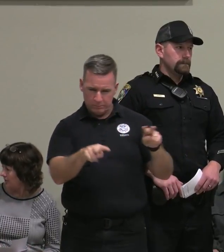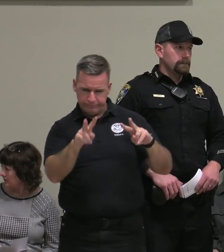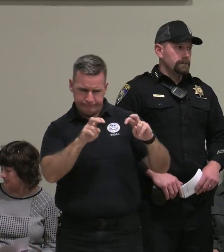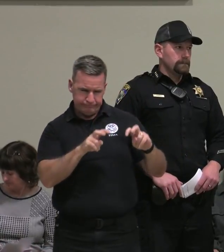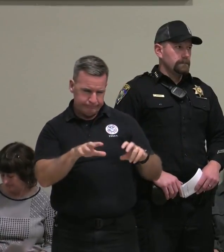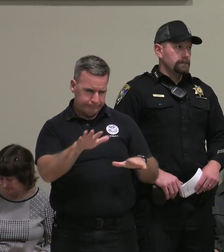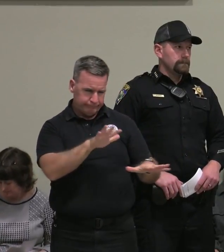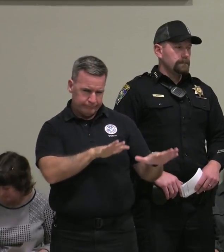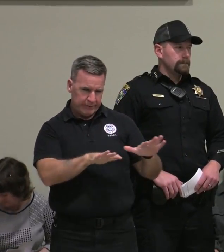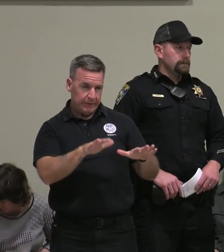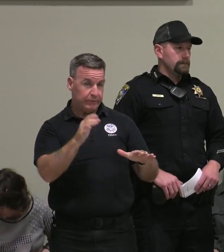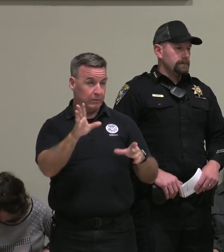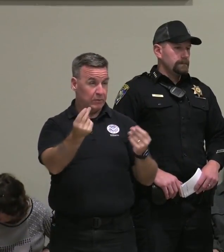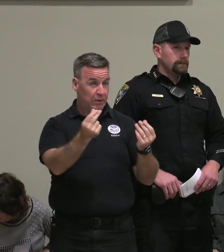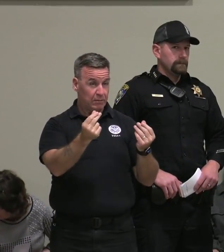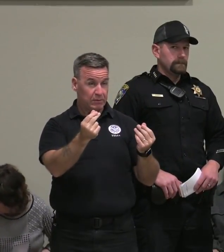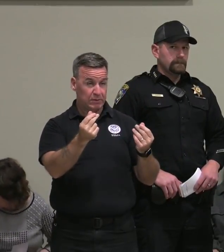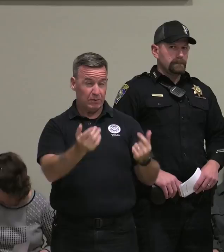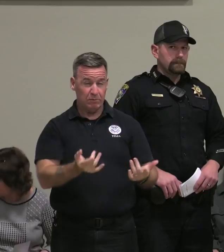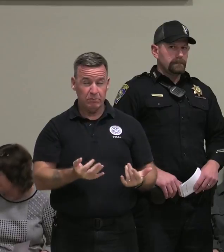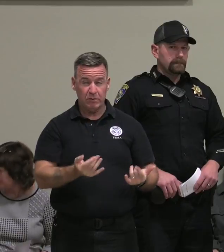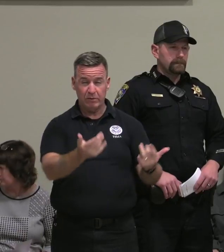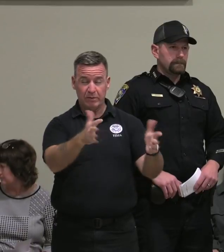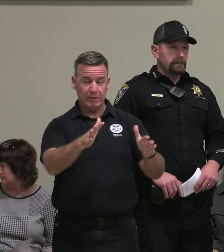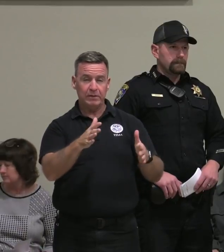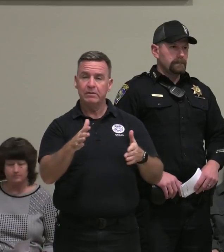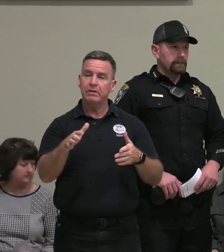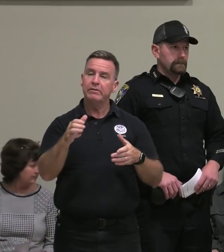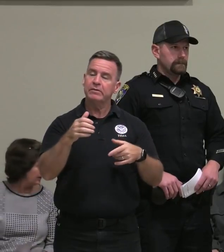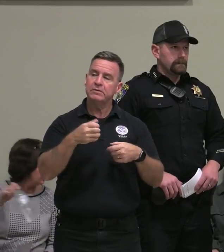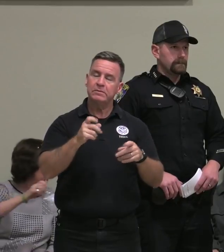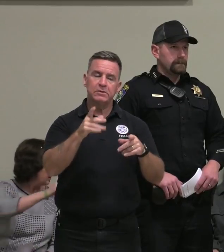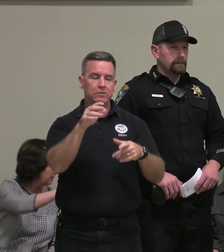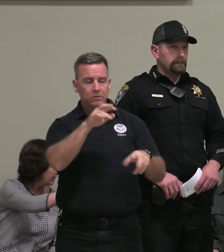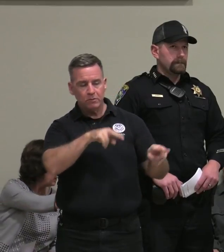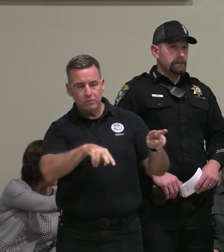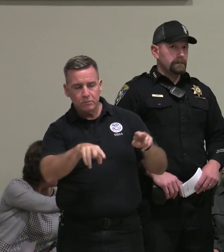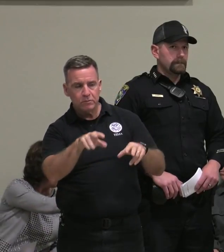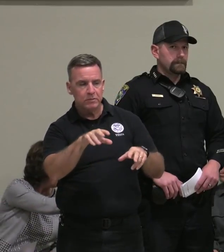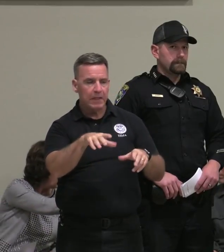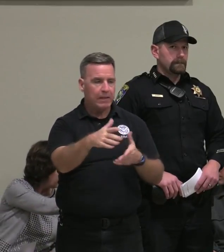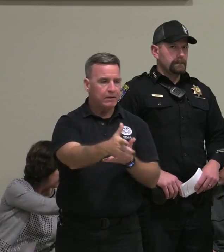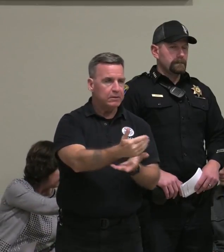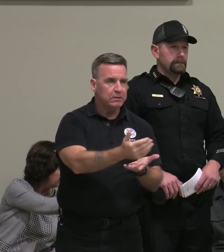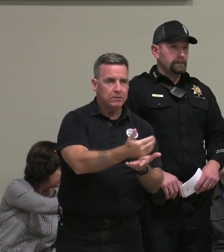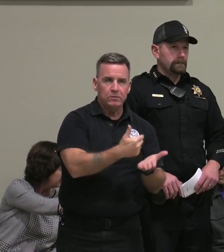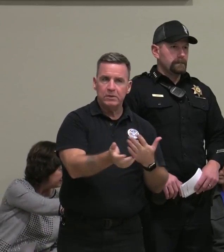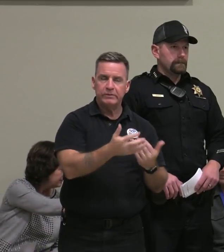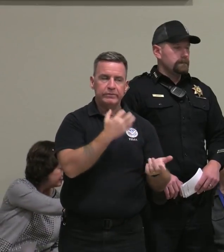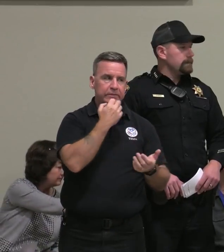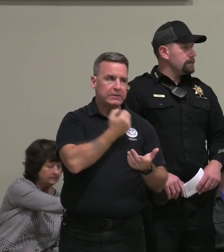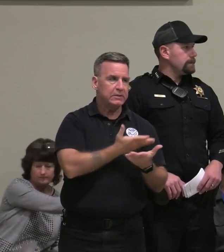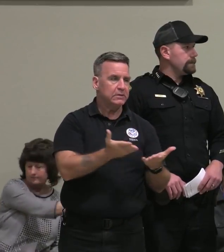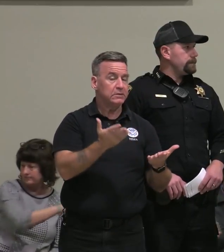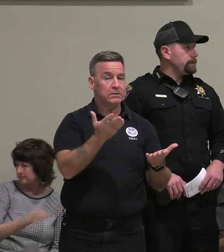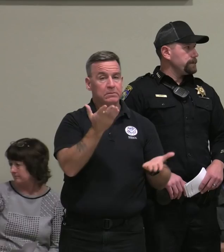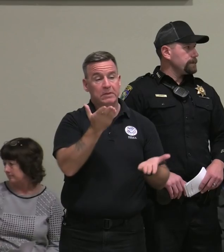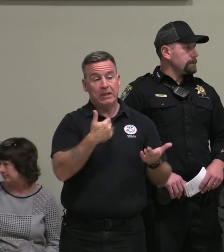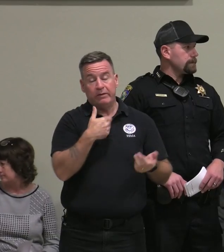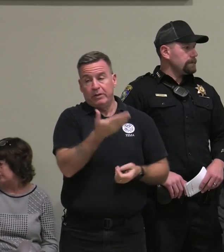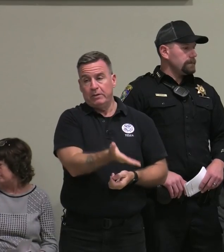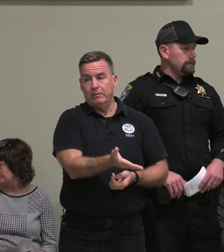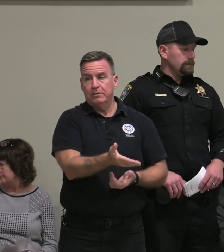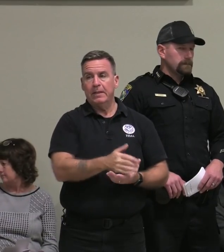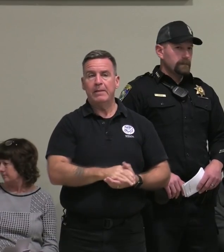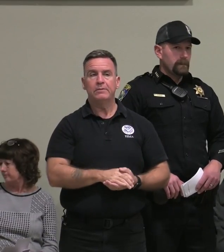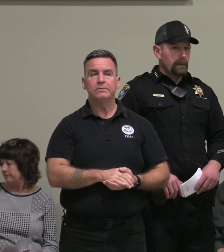to assess it. If your property has been burned, give you an opportunity to go through, collect whatever valuables or keepsakes that might be there.